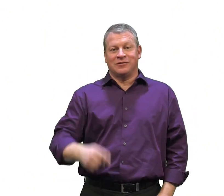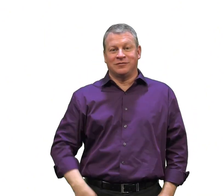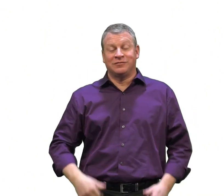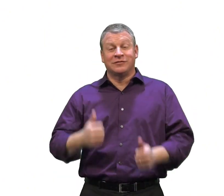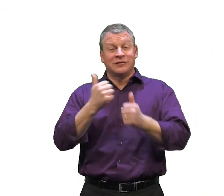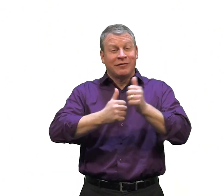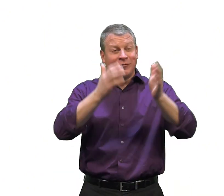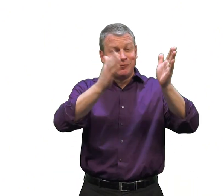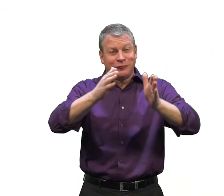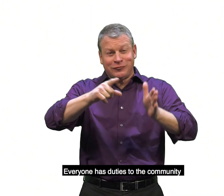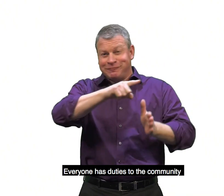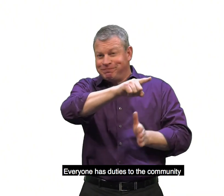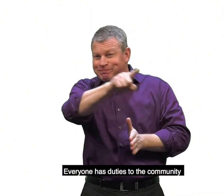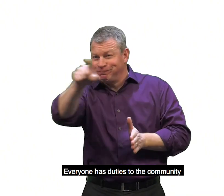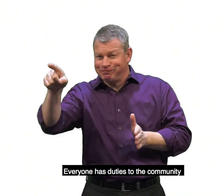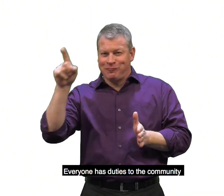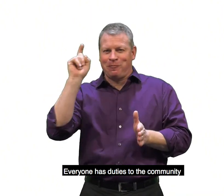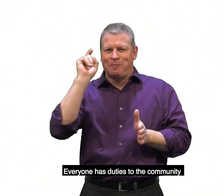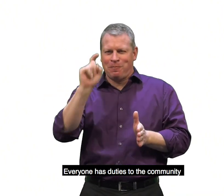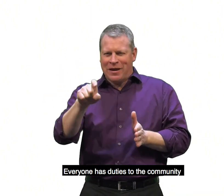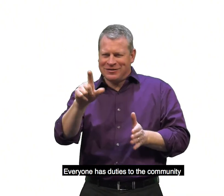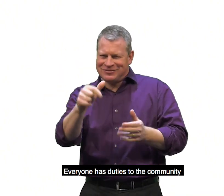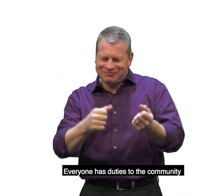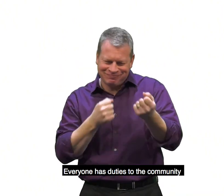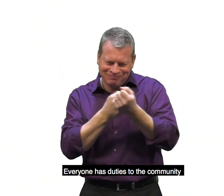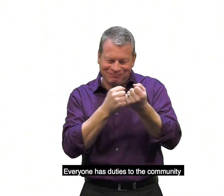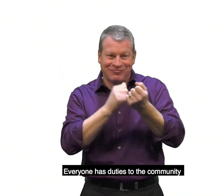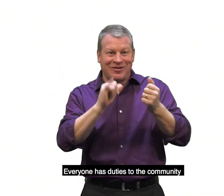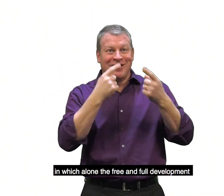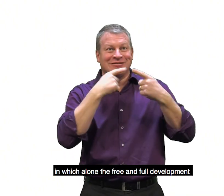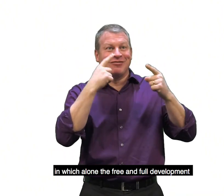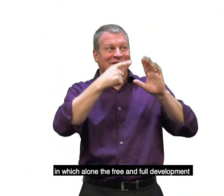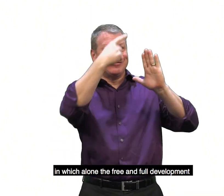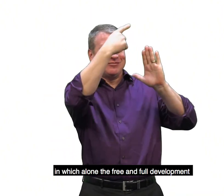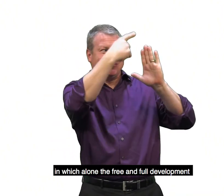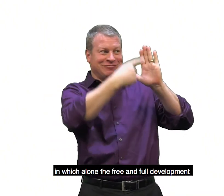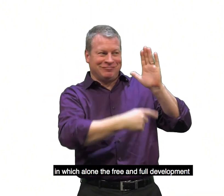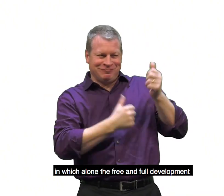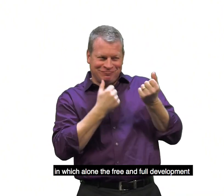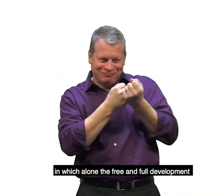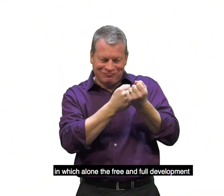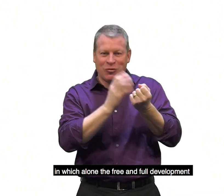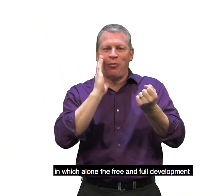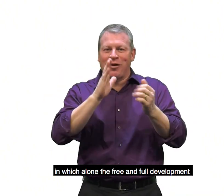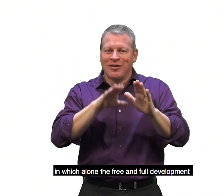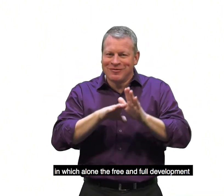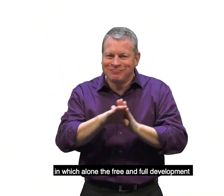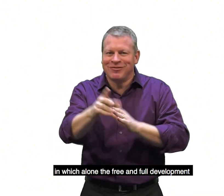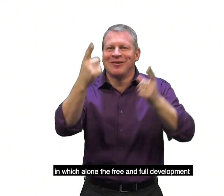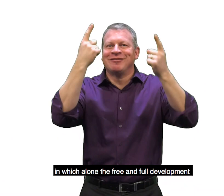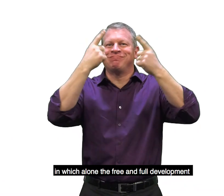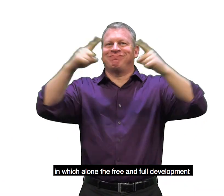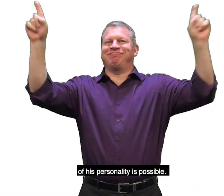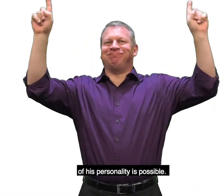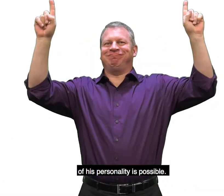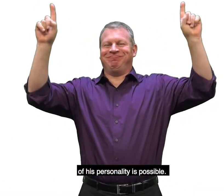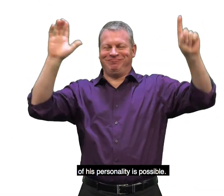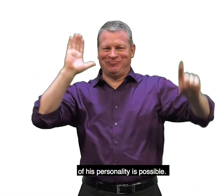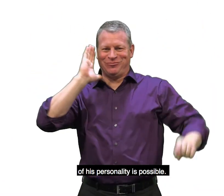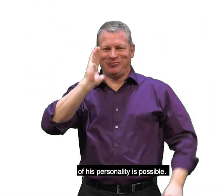1. Everyone has duties to the community in which alone the free and full development of his